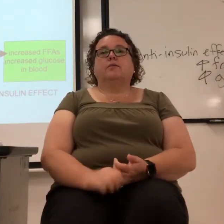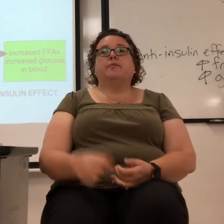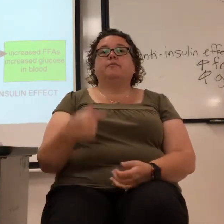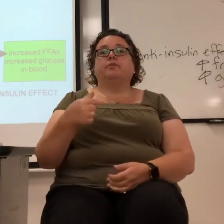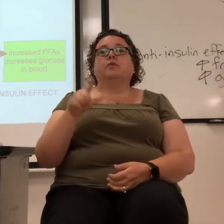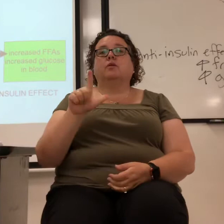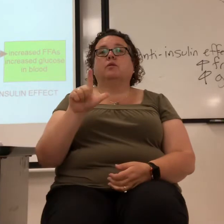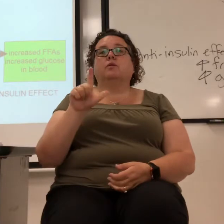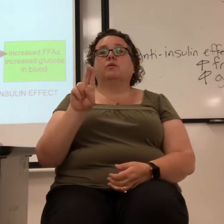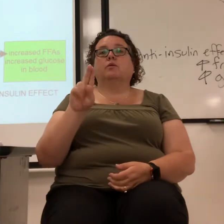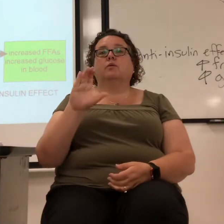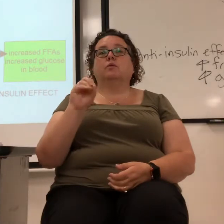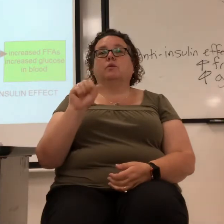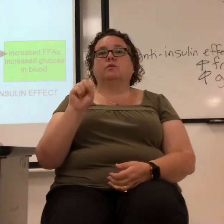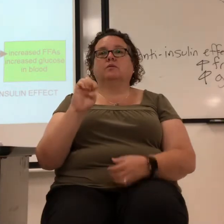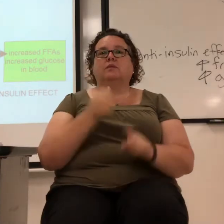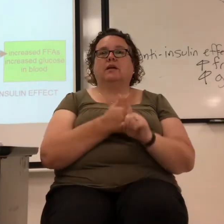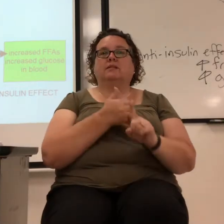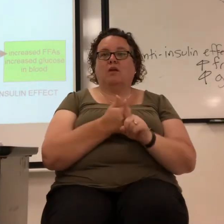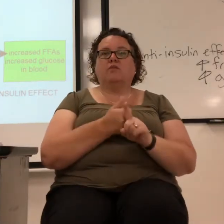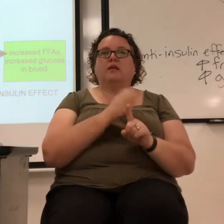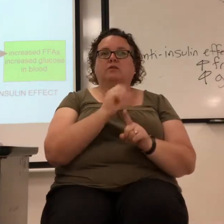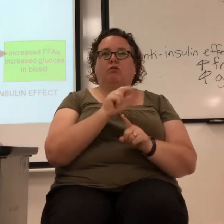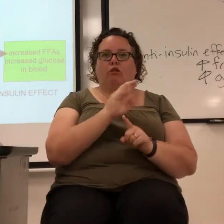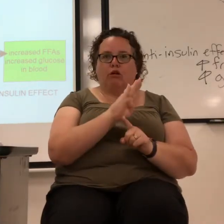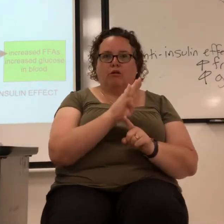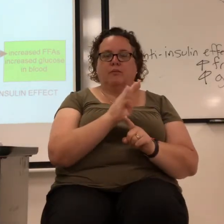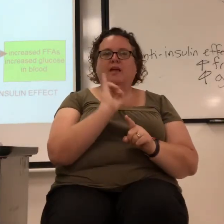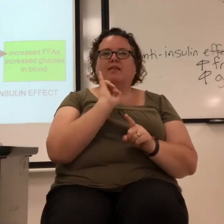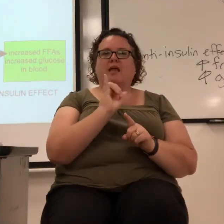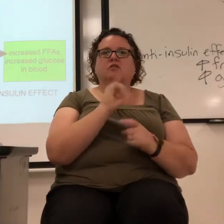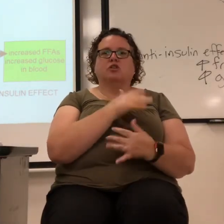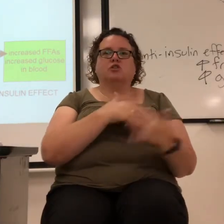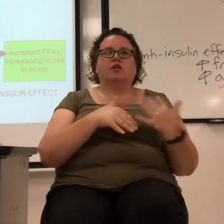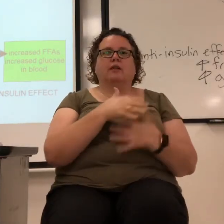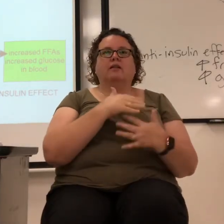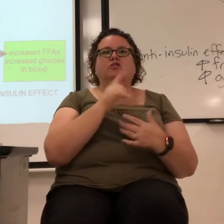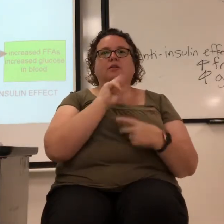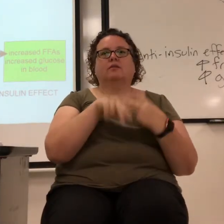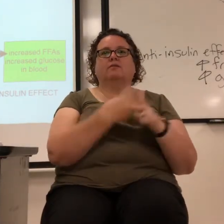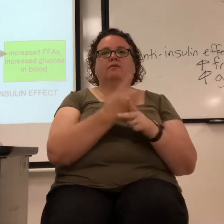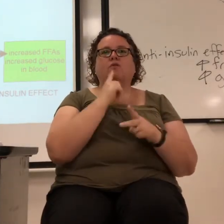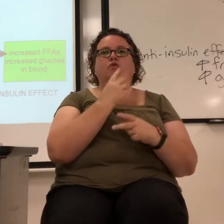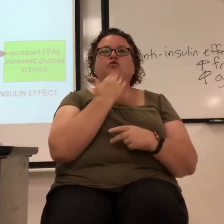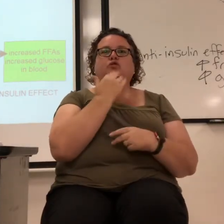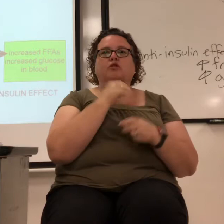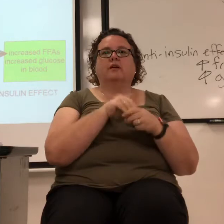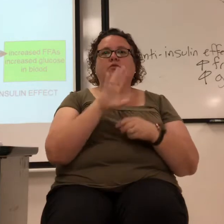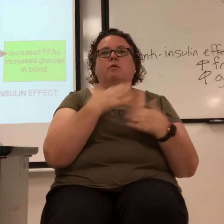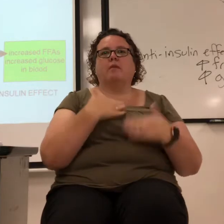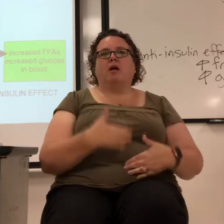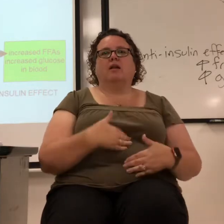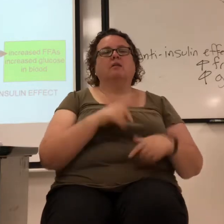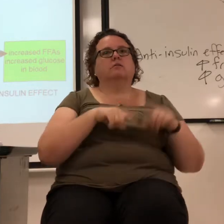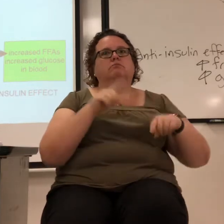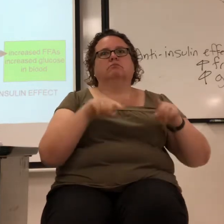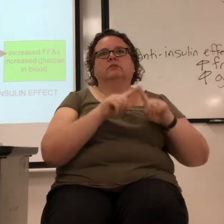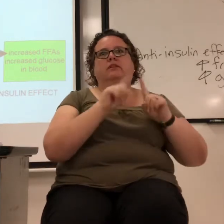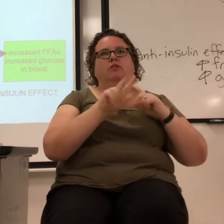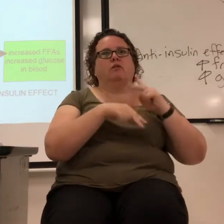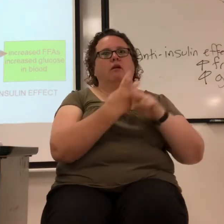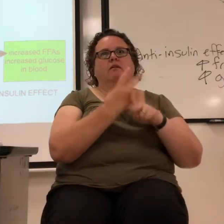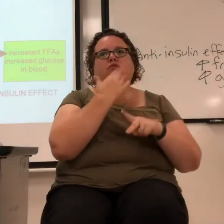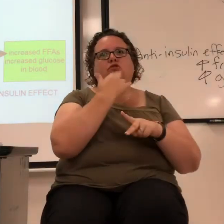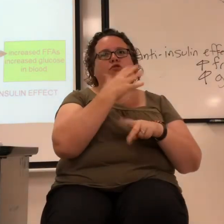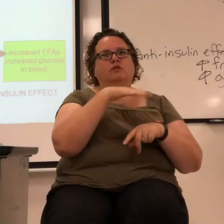Glucose is a carb. It's the circulation form of sugar in the body. You have all the types of sugar that's out there.